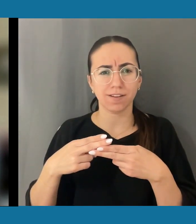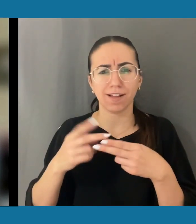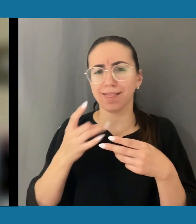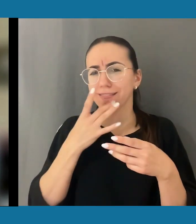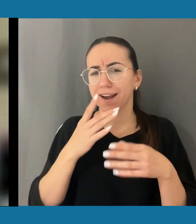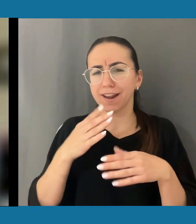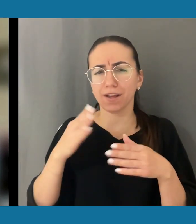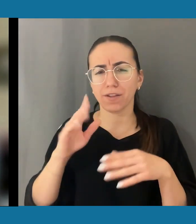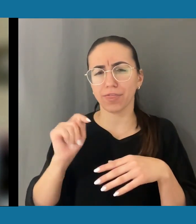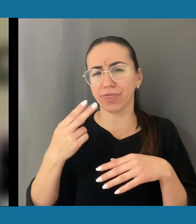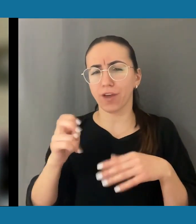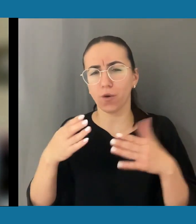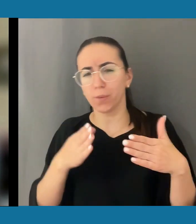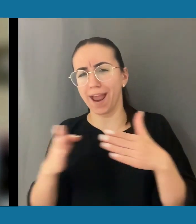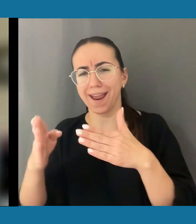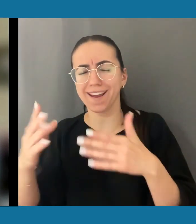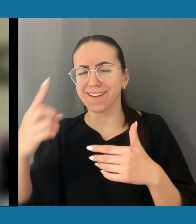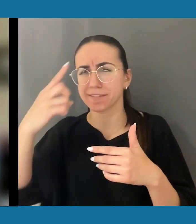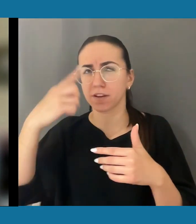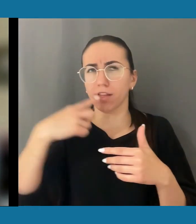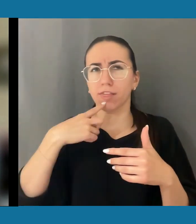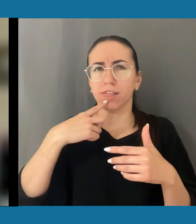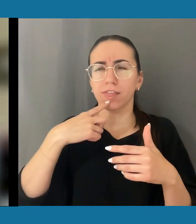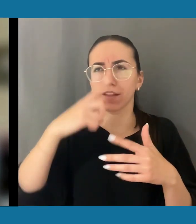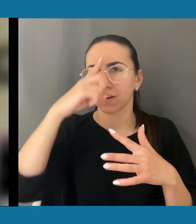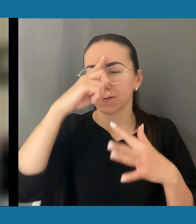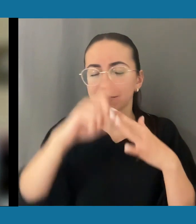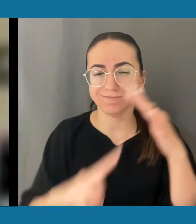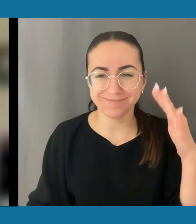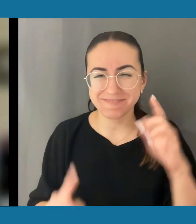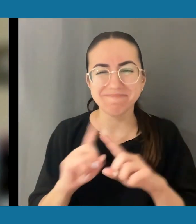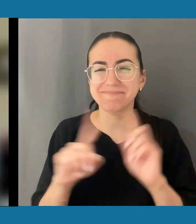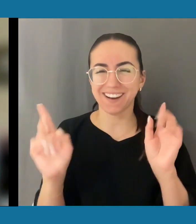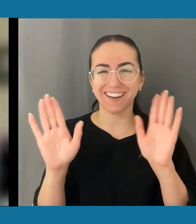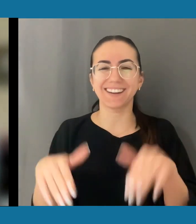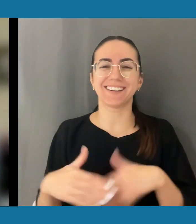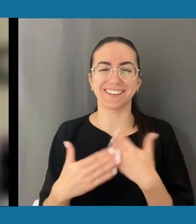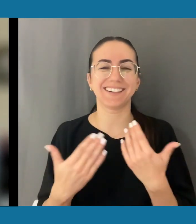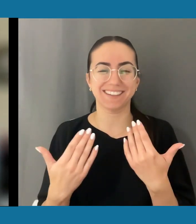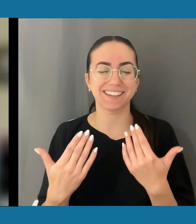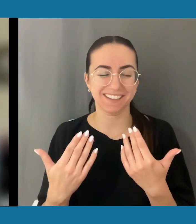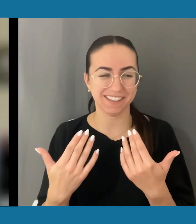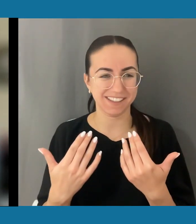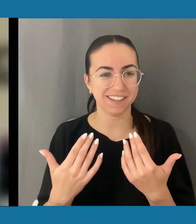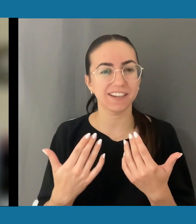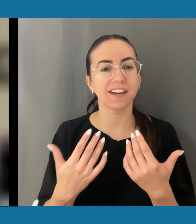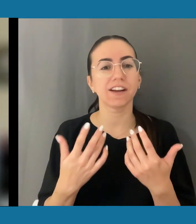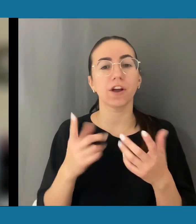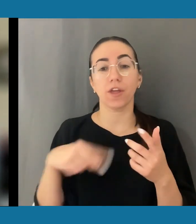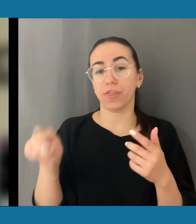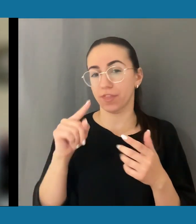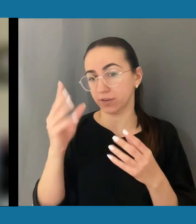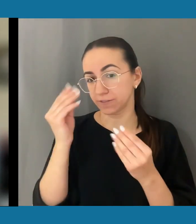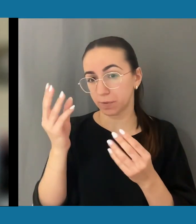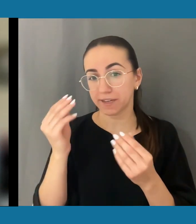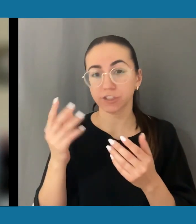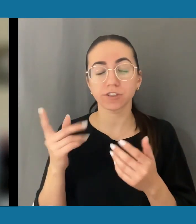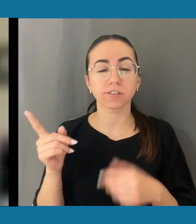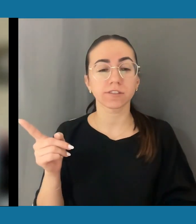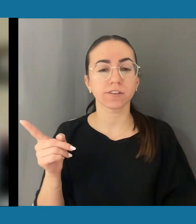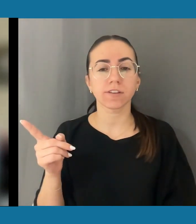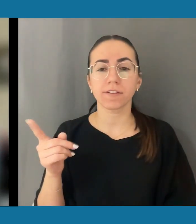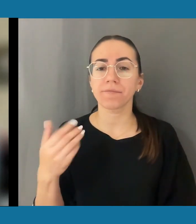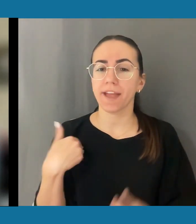the Path. I had it on the tip of my tongue and I just drew a blank on what they call it. But in those materials, there's kind